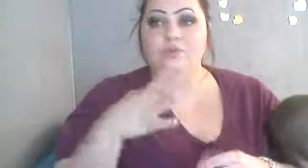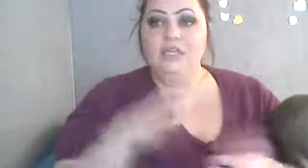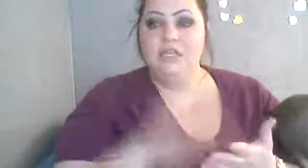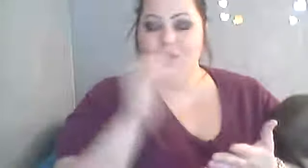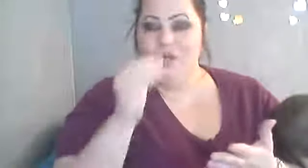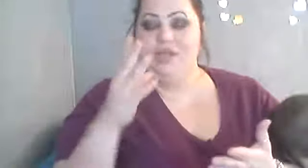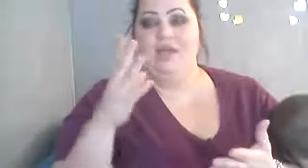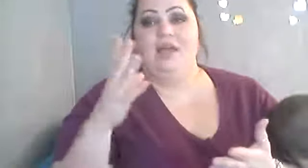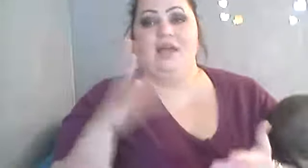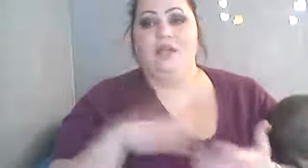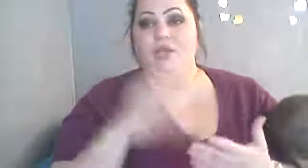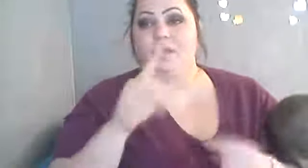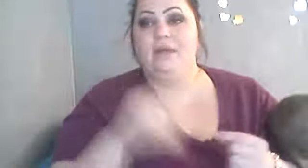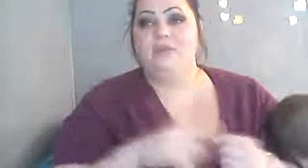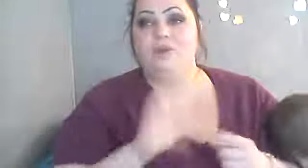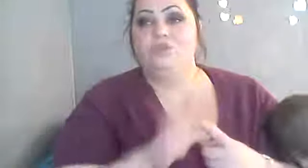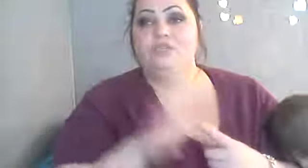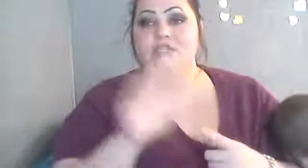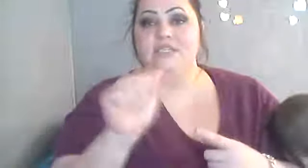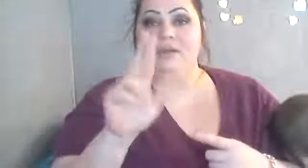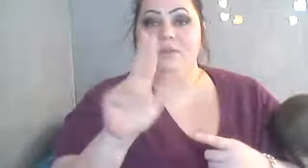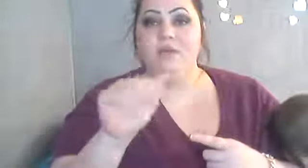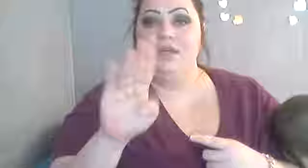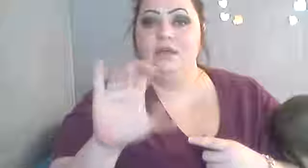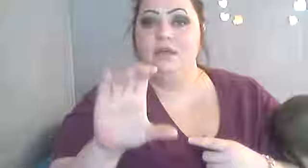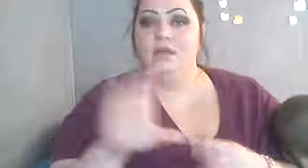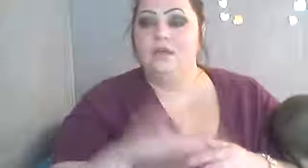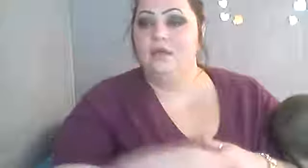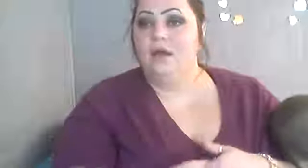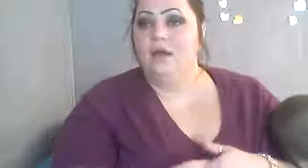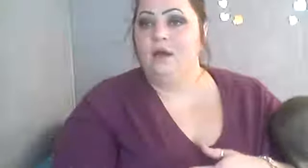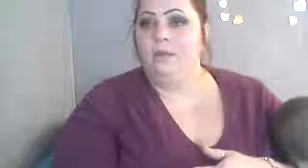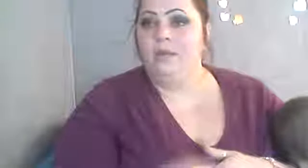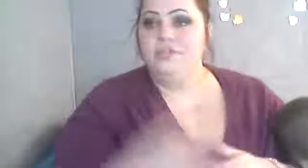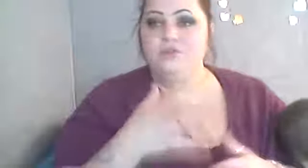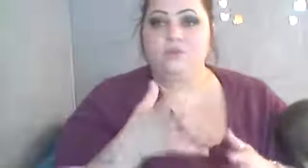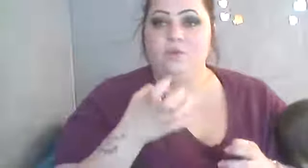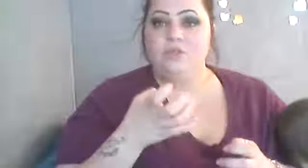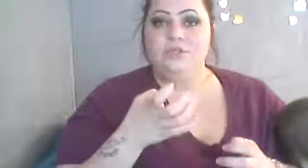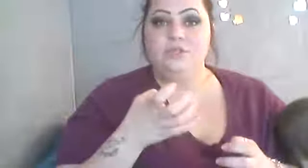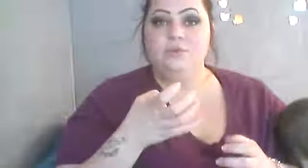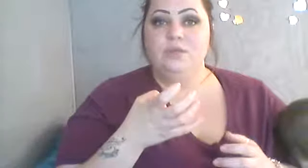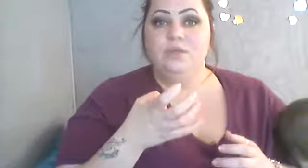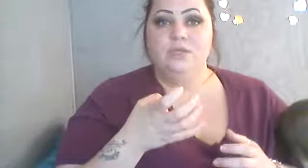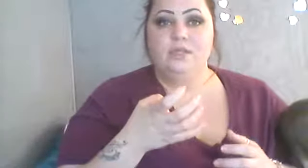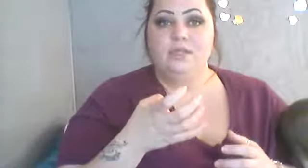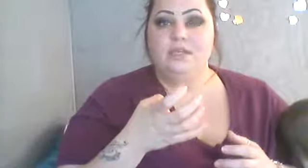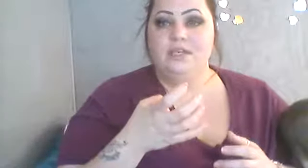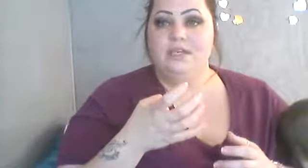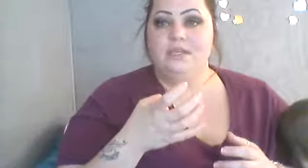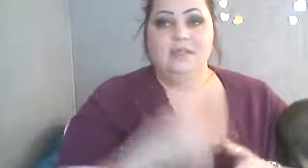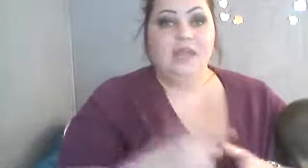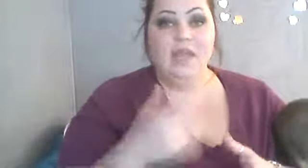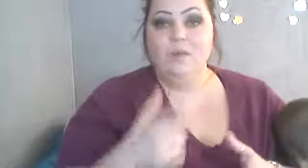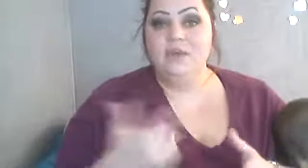fully learn and learn about the culture is Arabic. I want to learn the language.